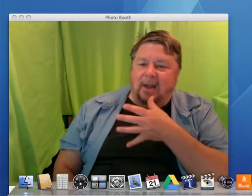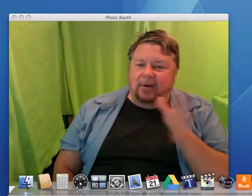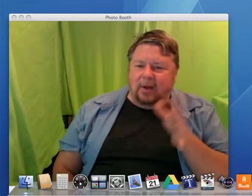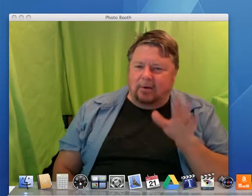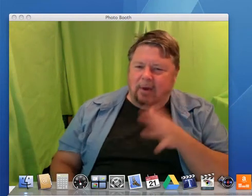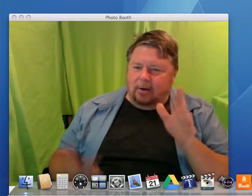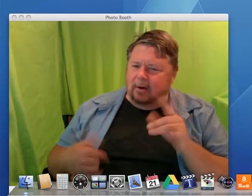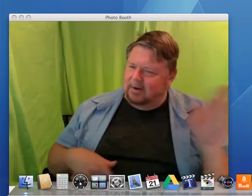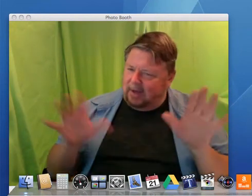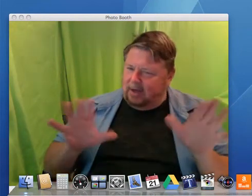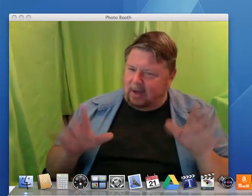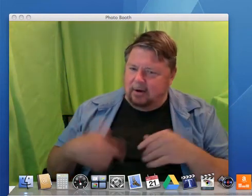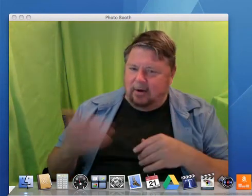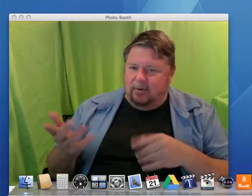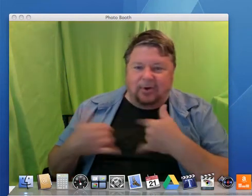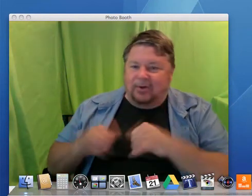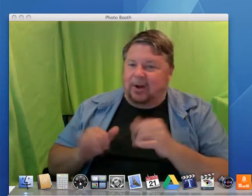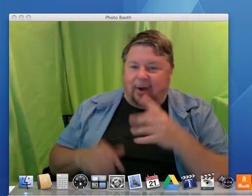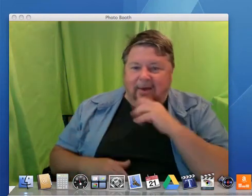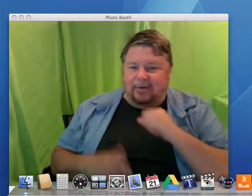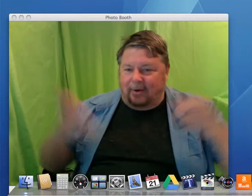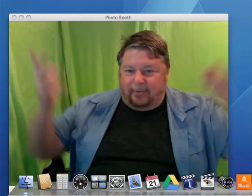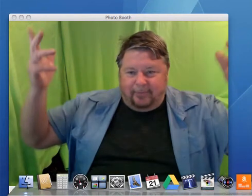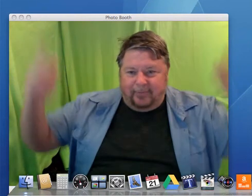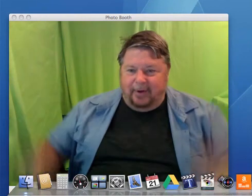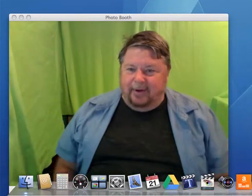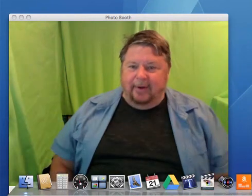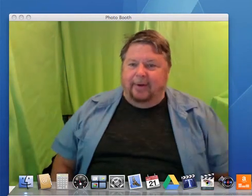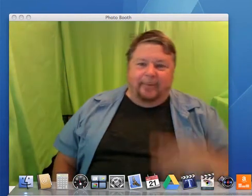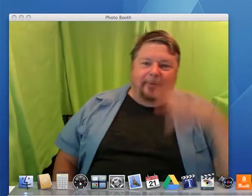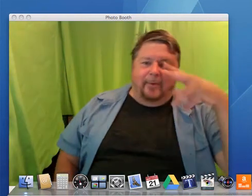Sunday. Sunday. Which is still, as